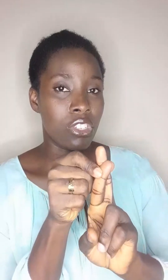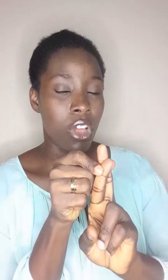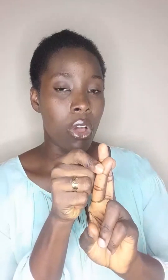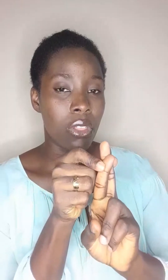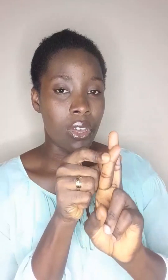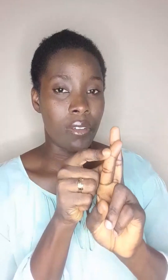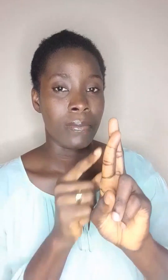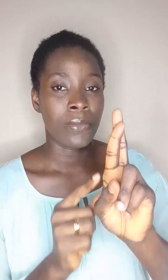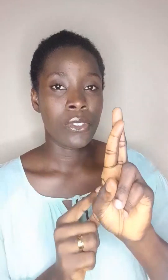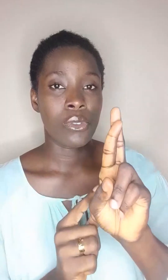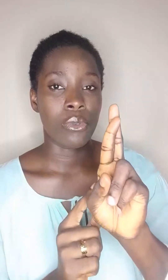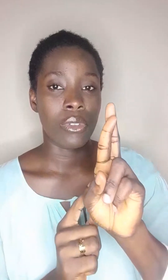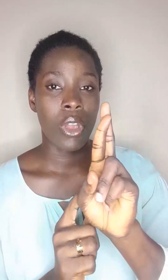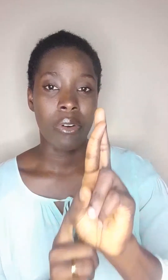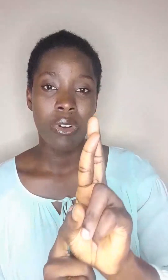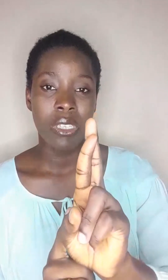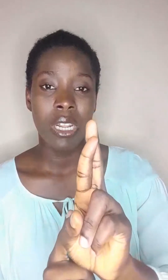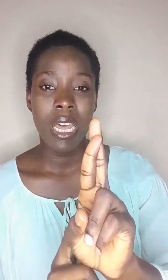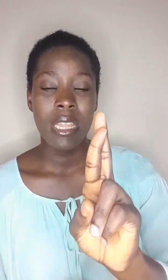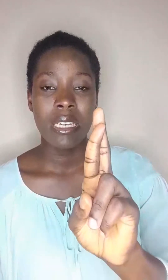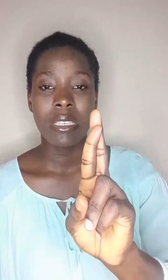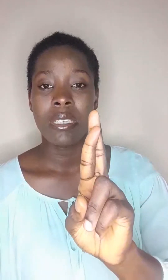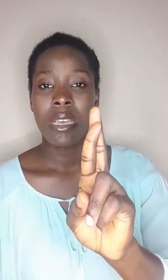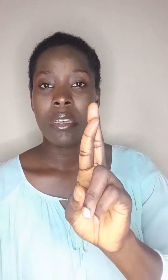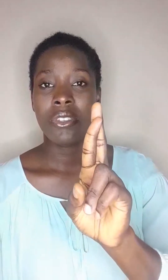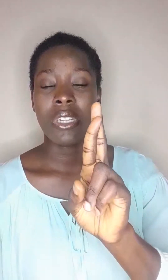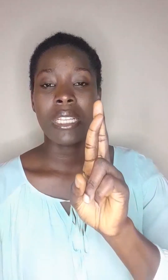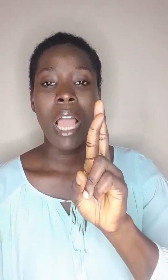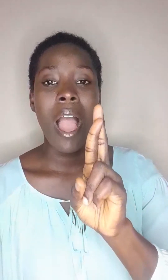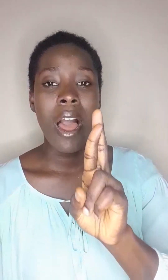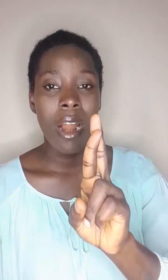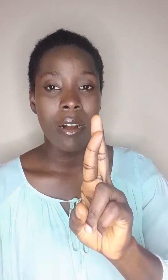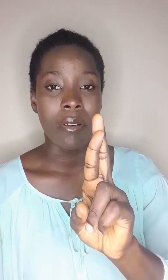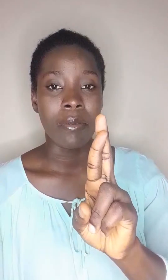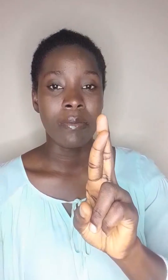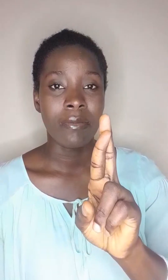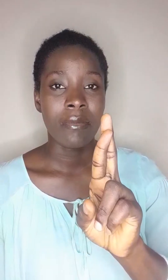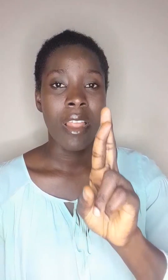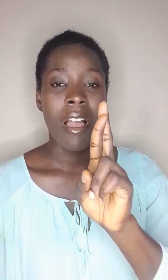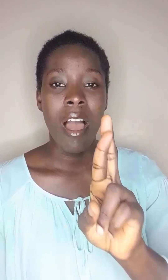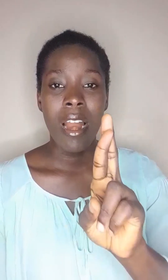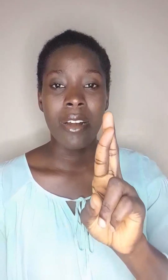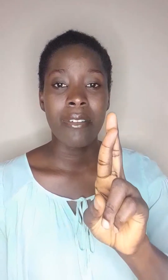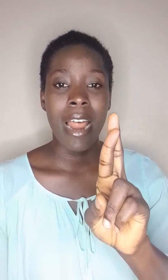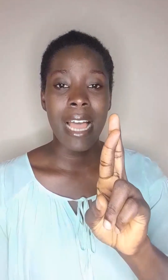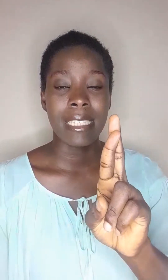other. So you're crossing it like this. This is letter R. R as in